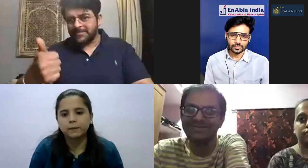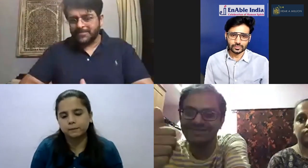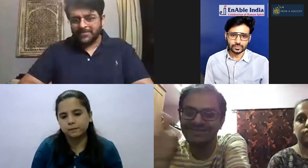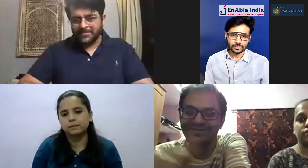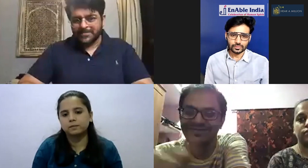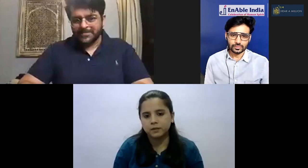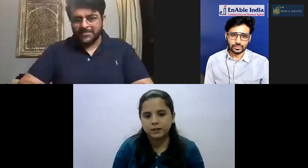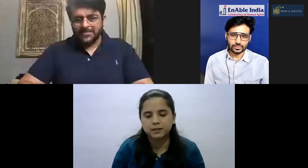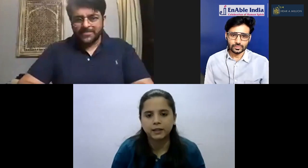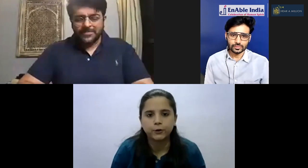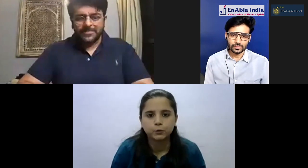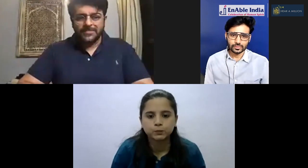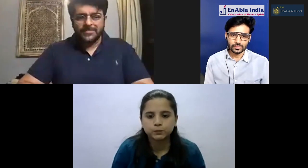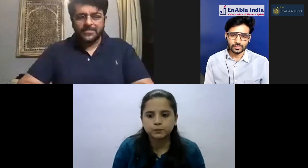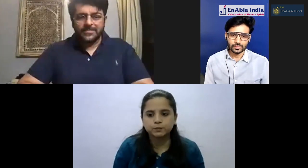Okay.